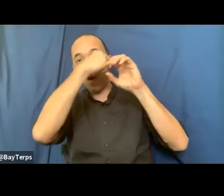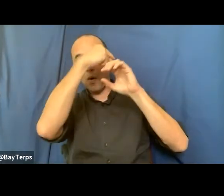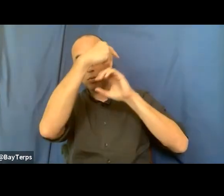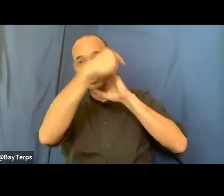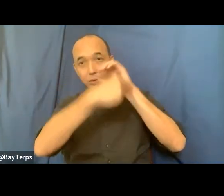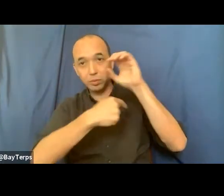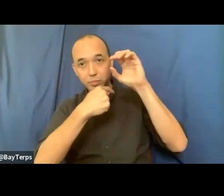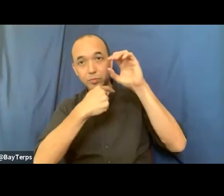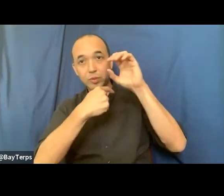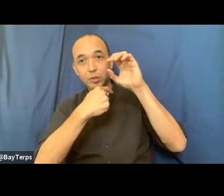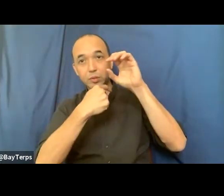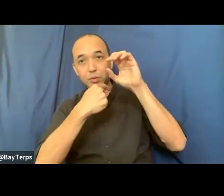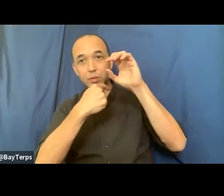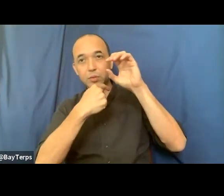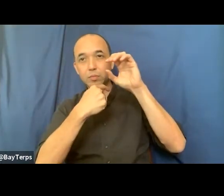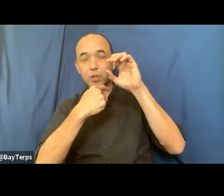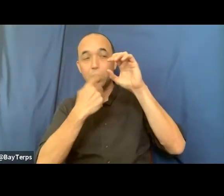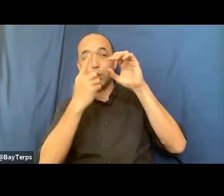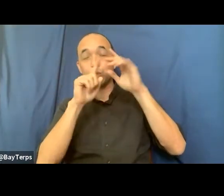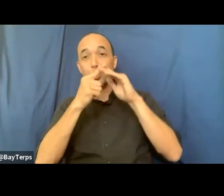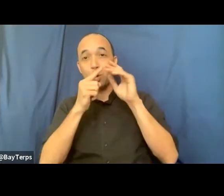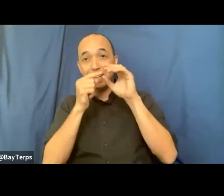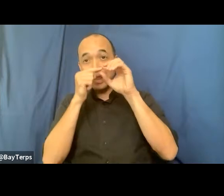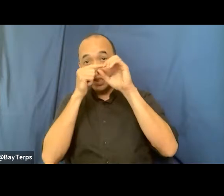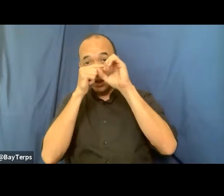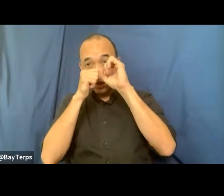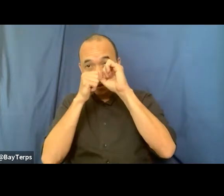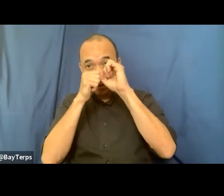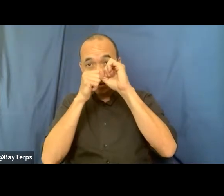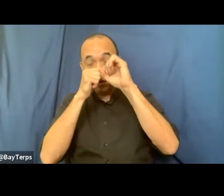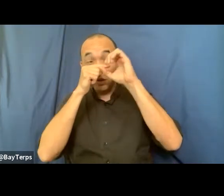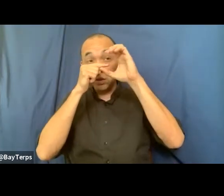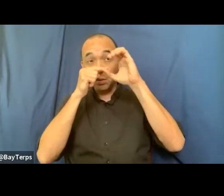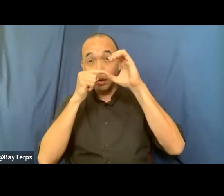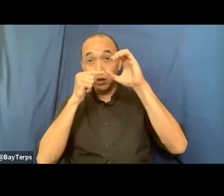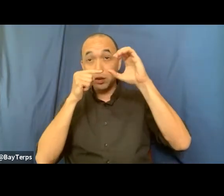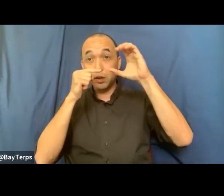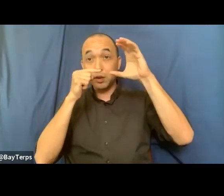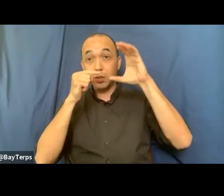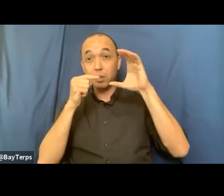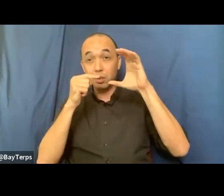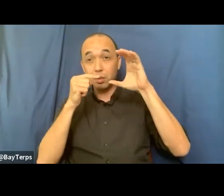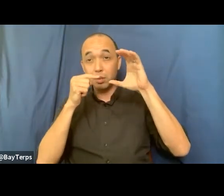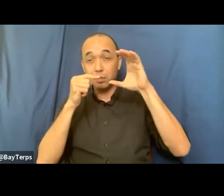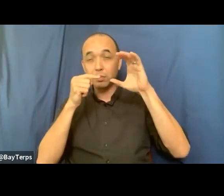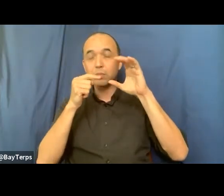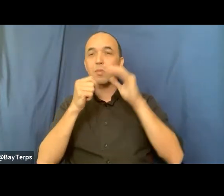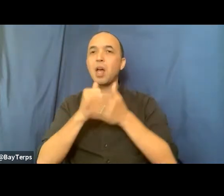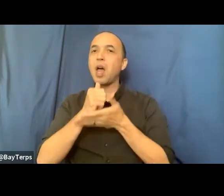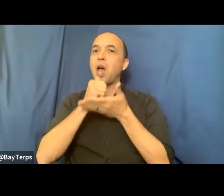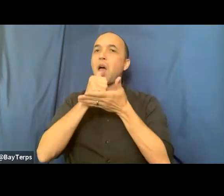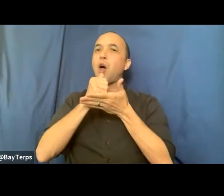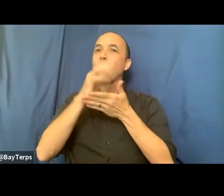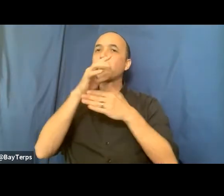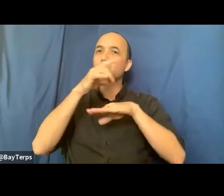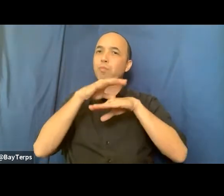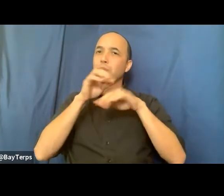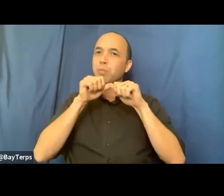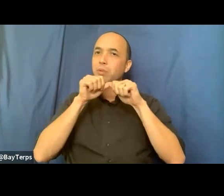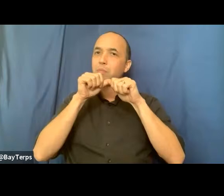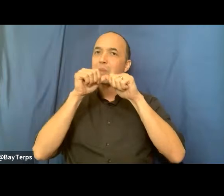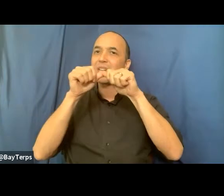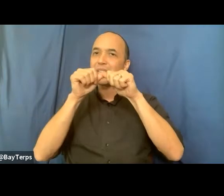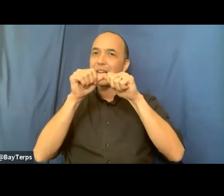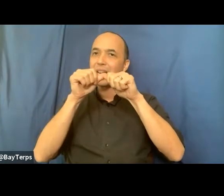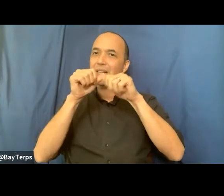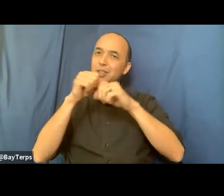order of going from the inner to the outer helps kind of maintain the structural strength of whatever you're carving.